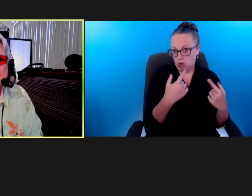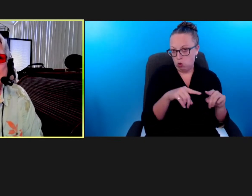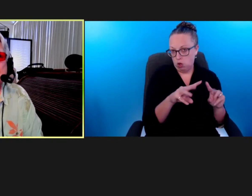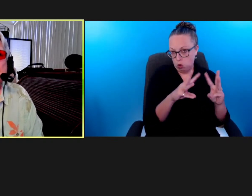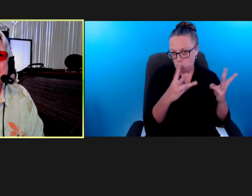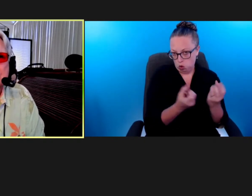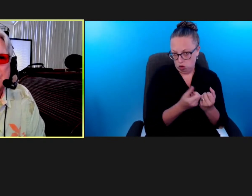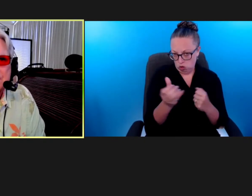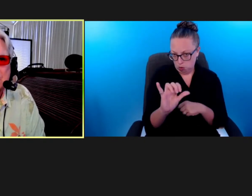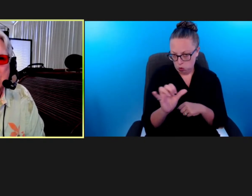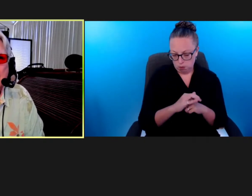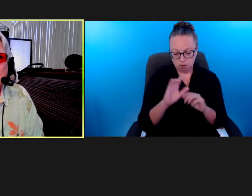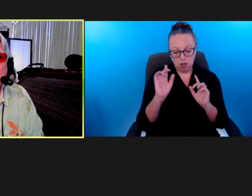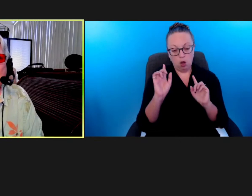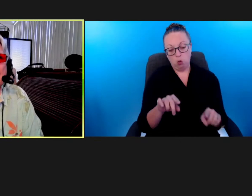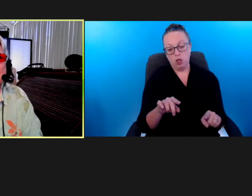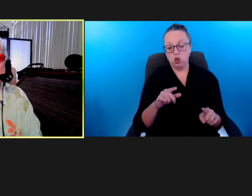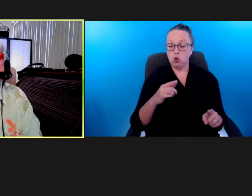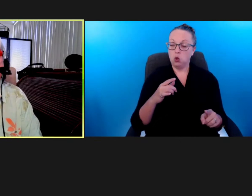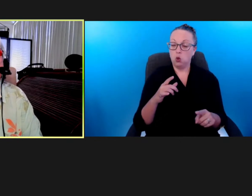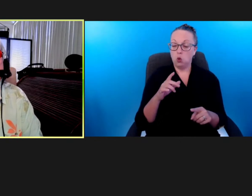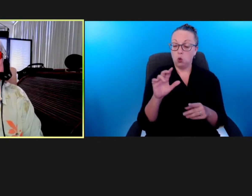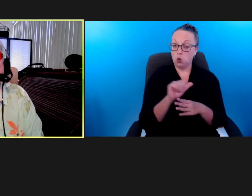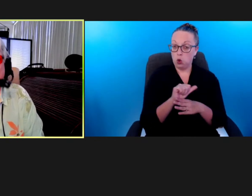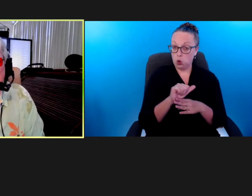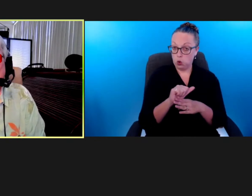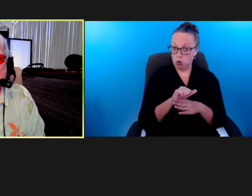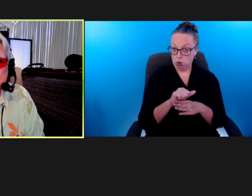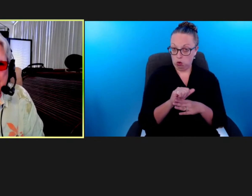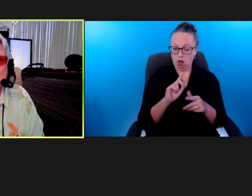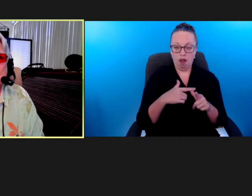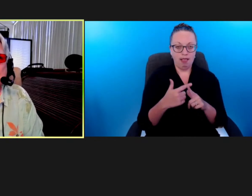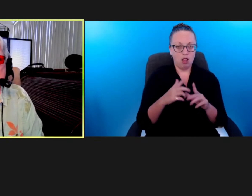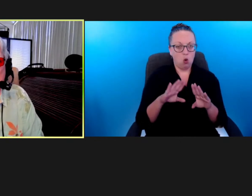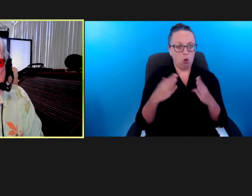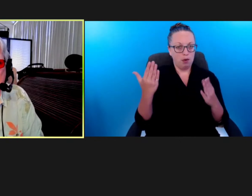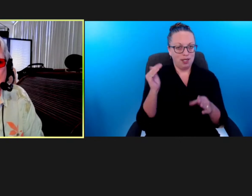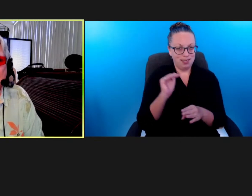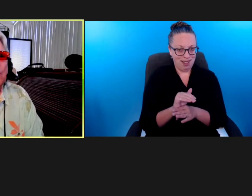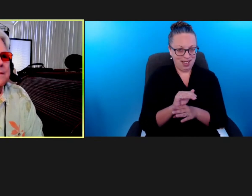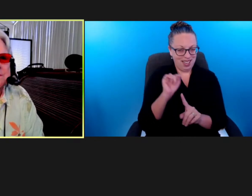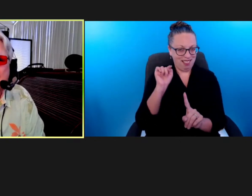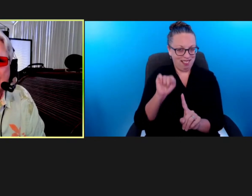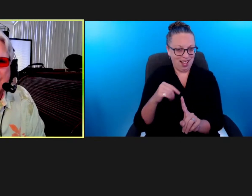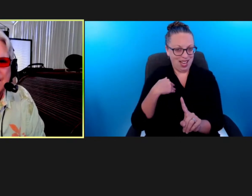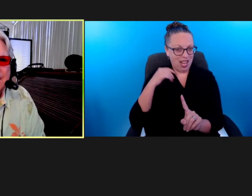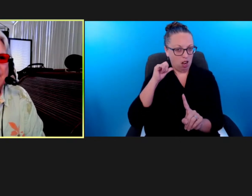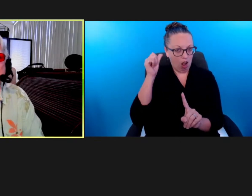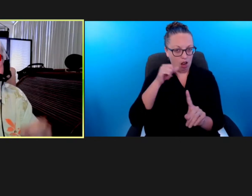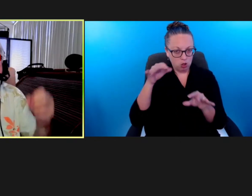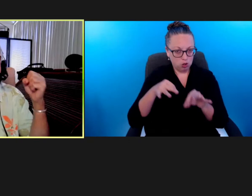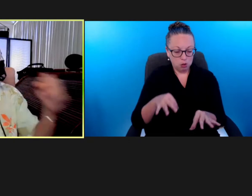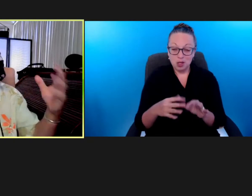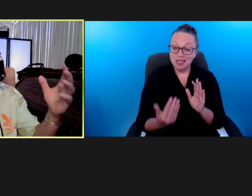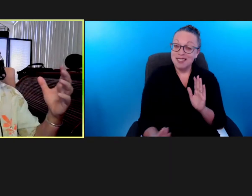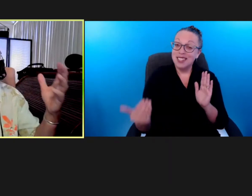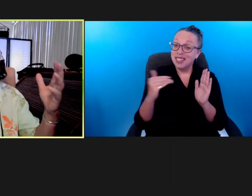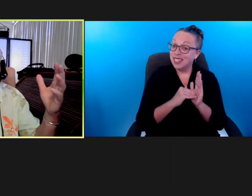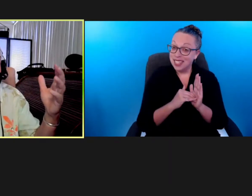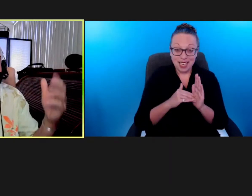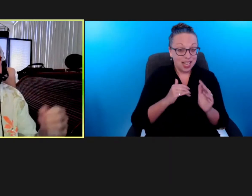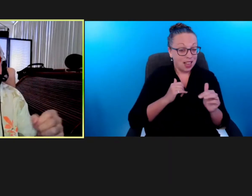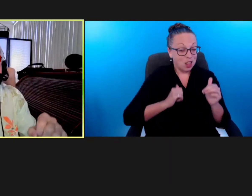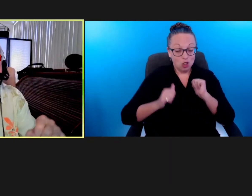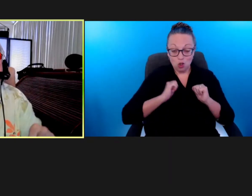I attended a dress rehearsal, and then the grand opening, which was audio described. Once again, the show burst into